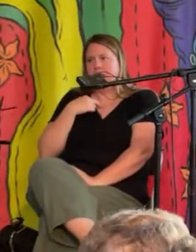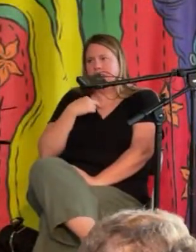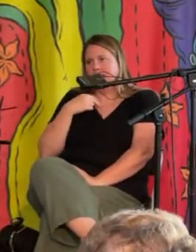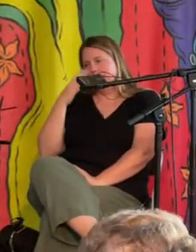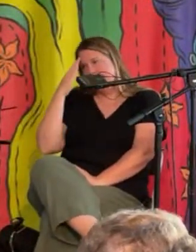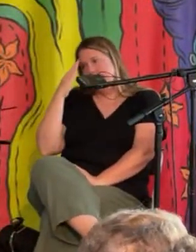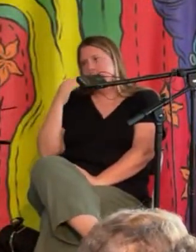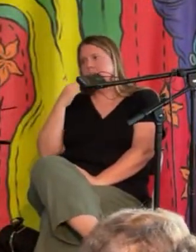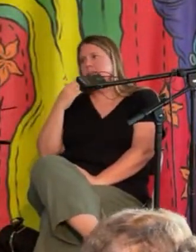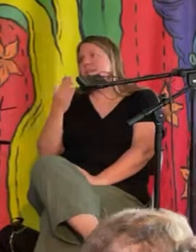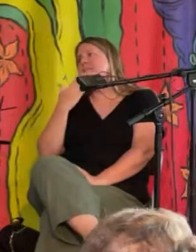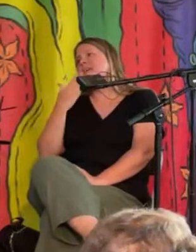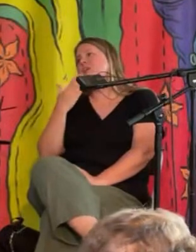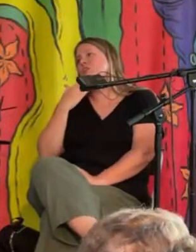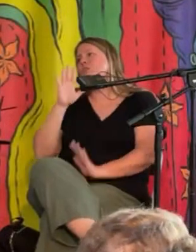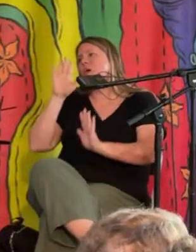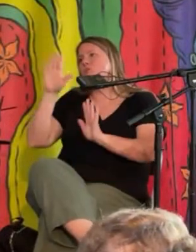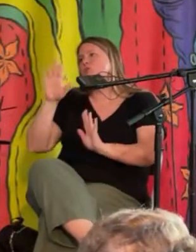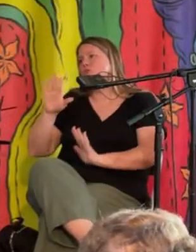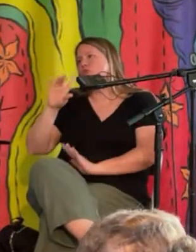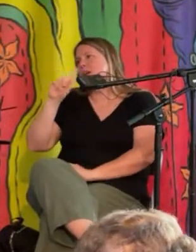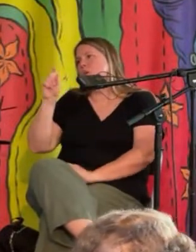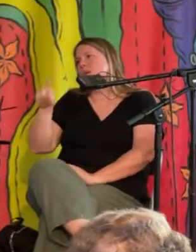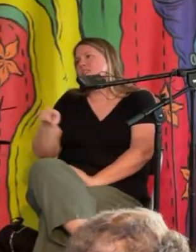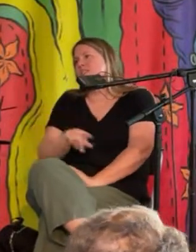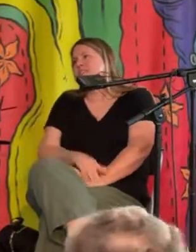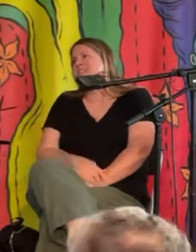sounds. Thank you so much, that was a great question.